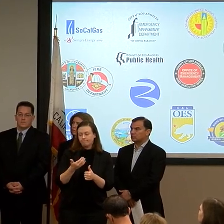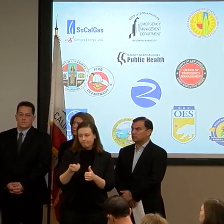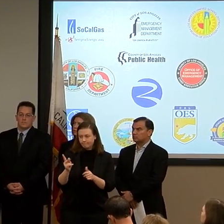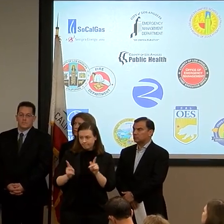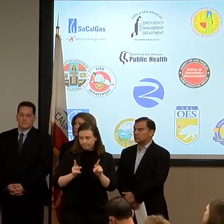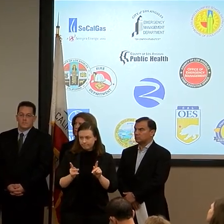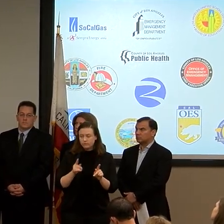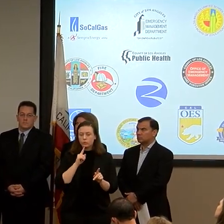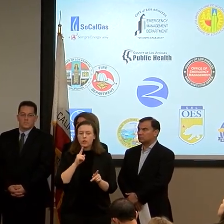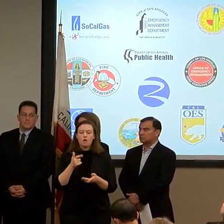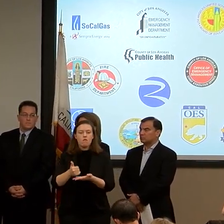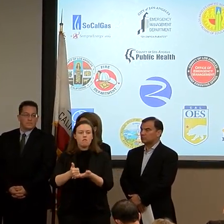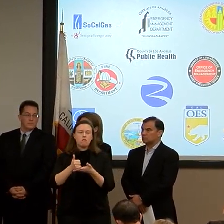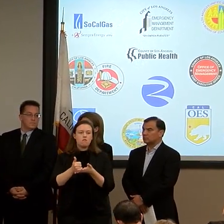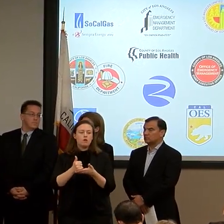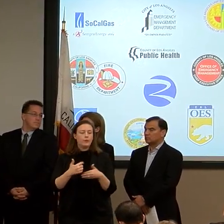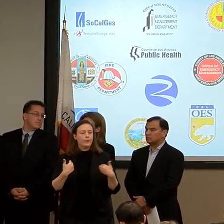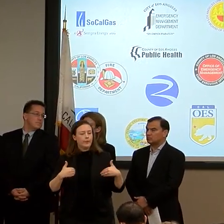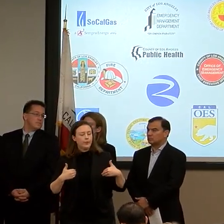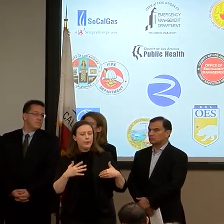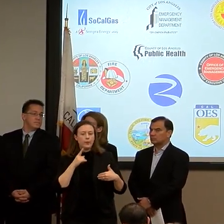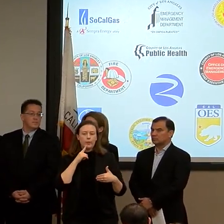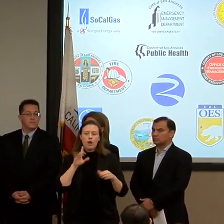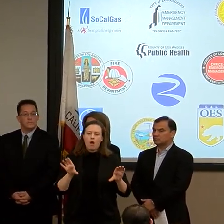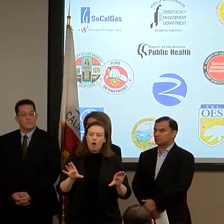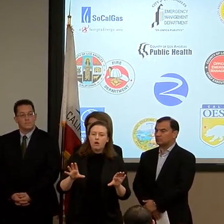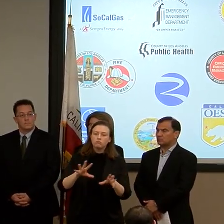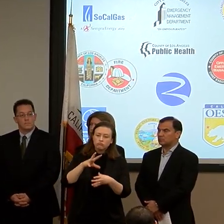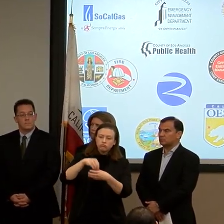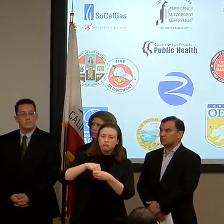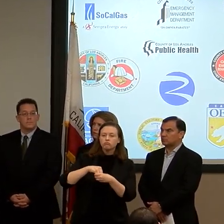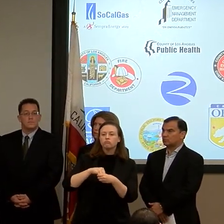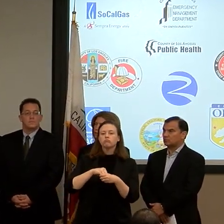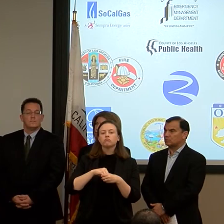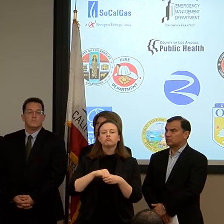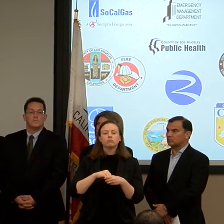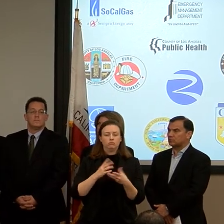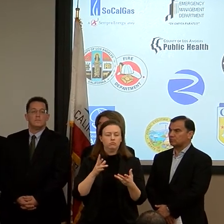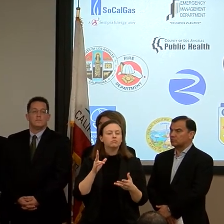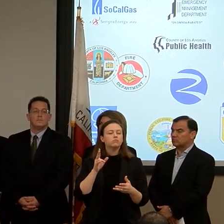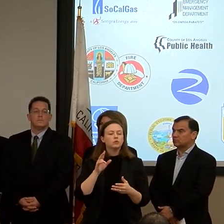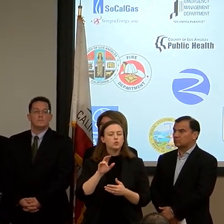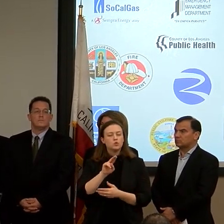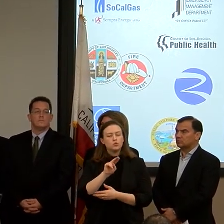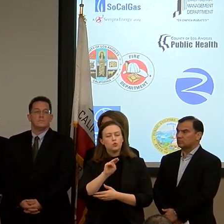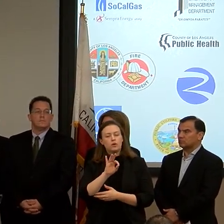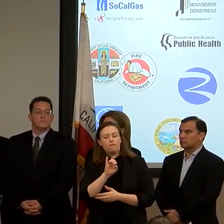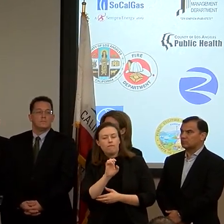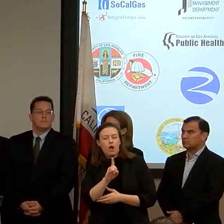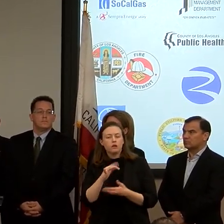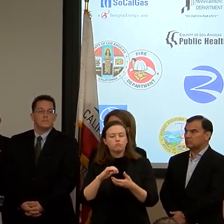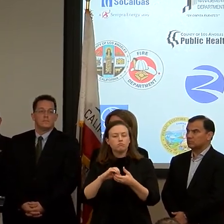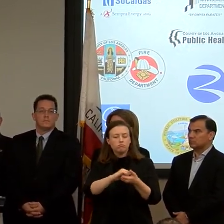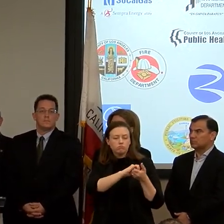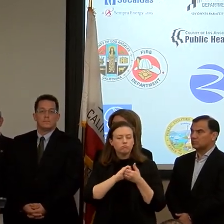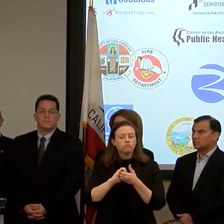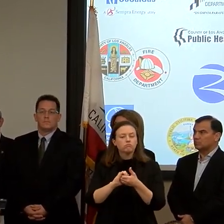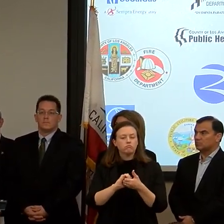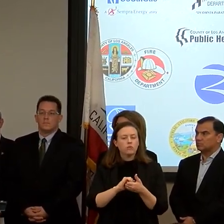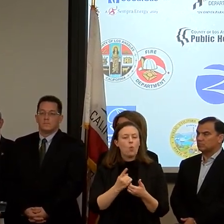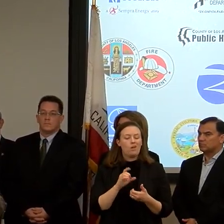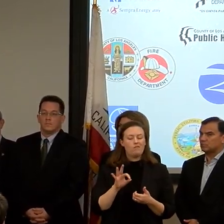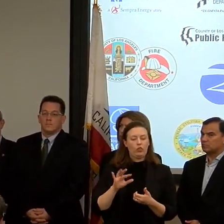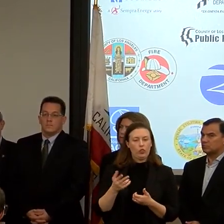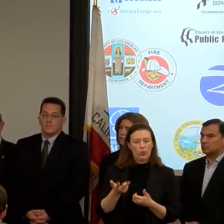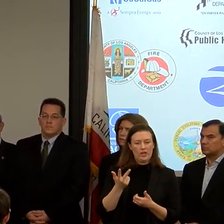been really helpful to us in being actively involved in the event. You've heard about the unified command. I've been one of the three incident